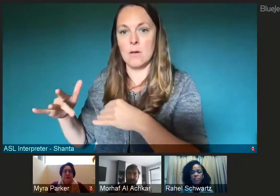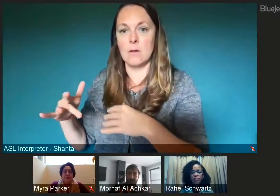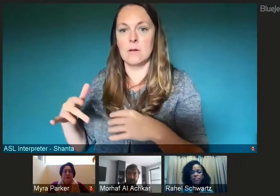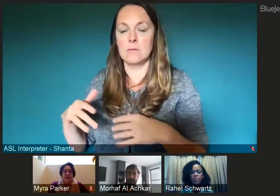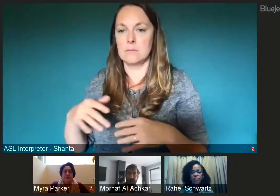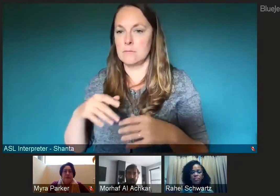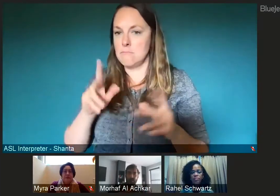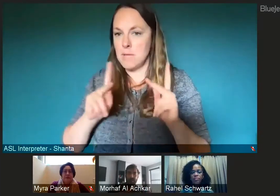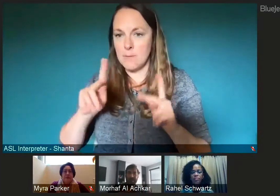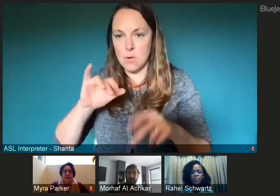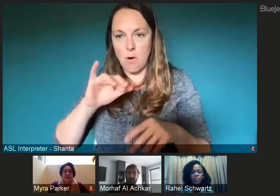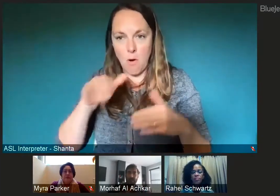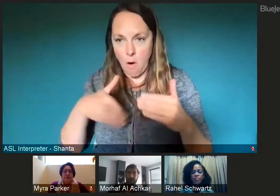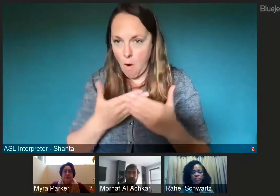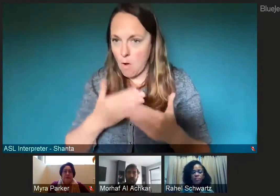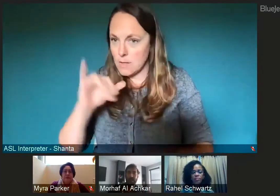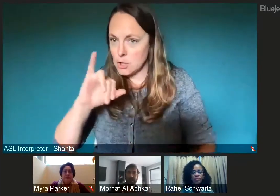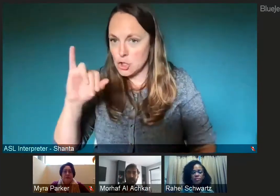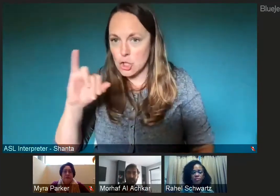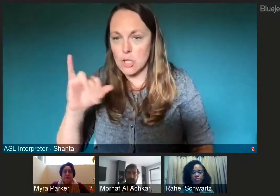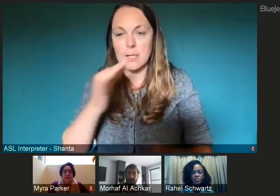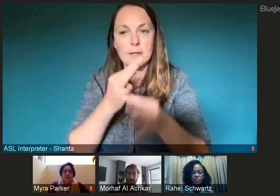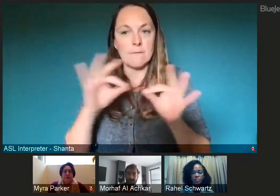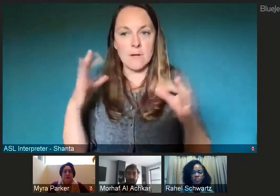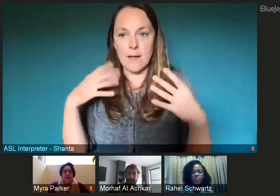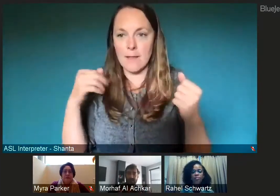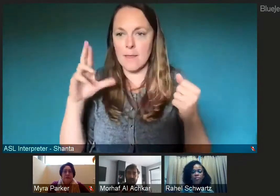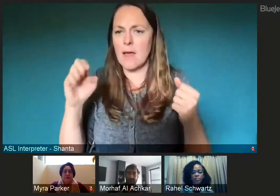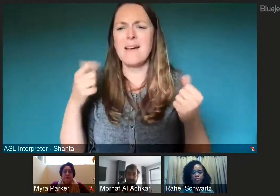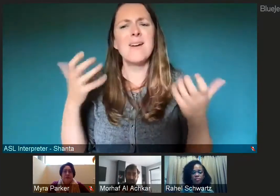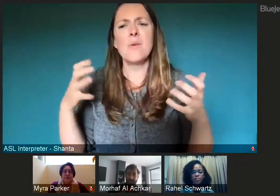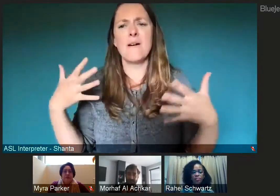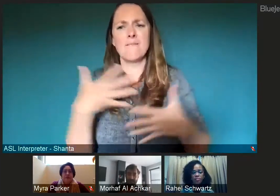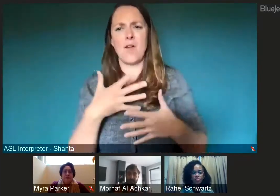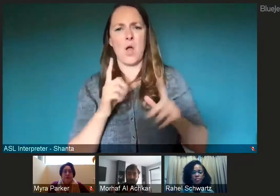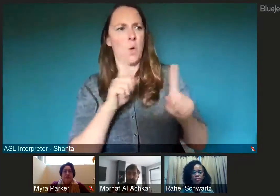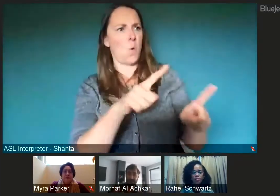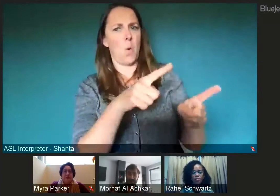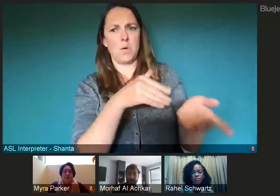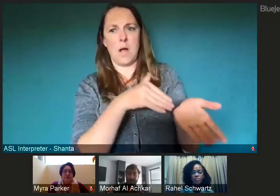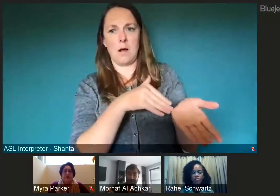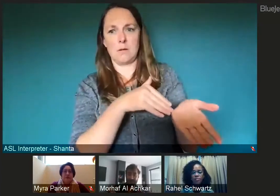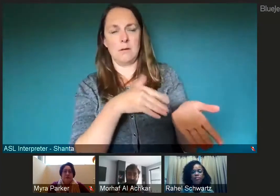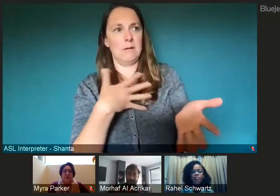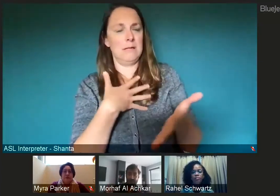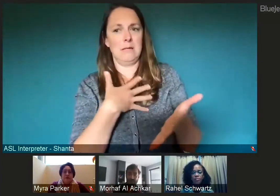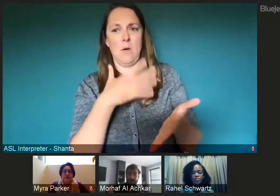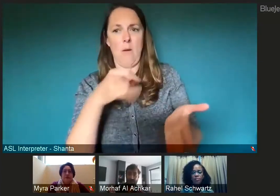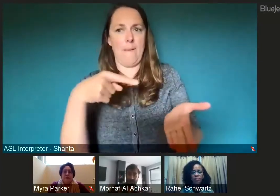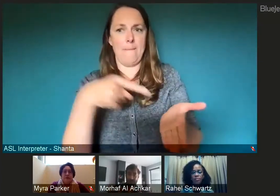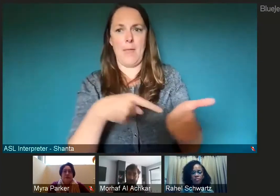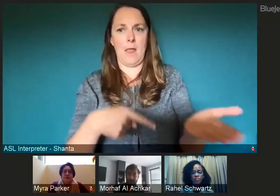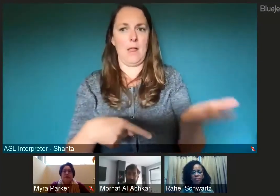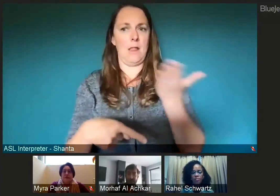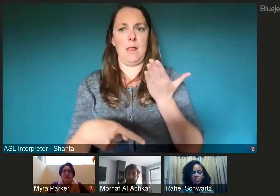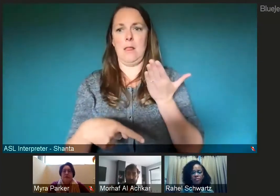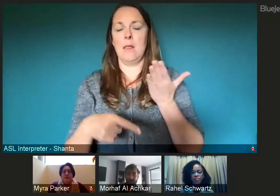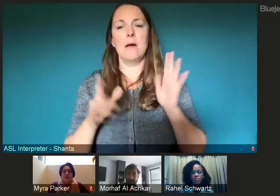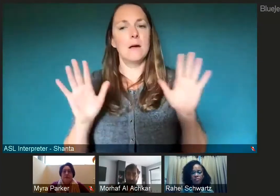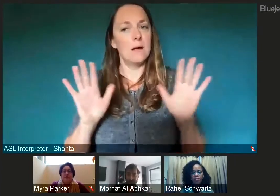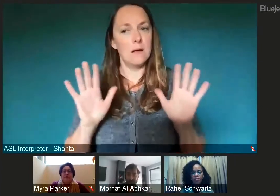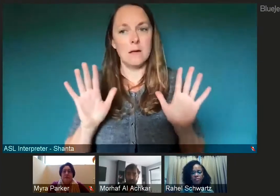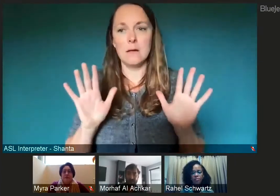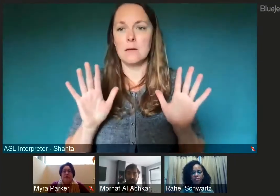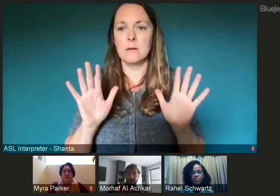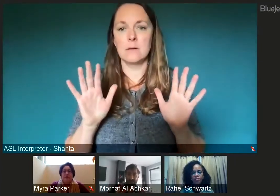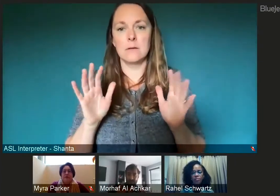through free healthcare. I don't need to be afraid of going to the doctor because of the bill that comes out that could take me into